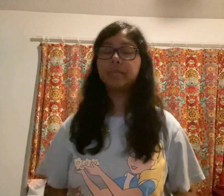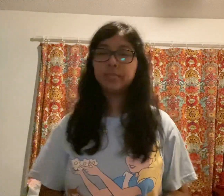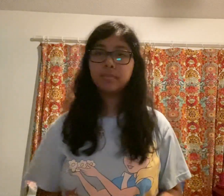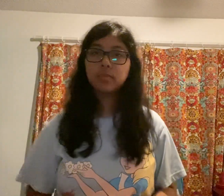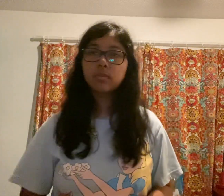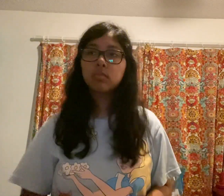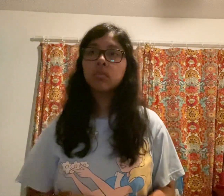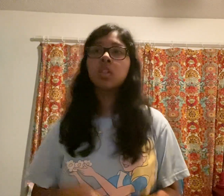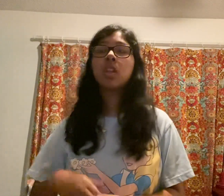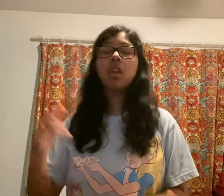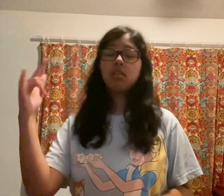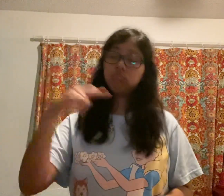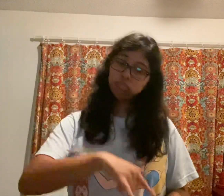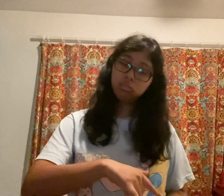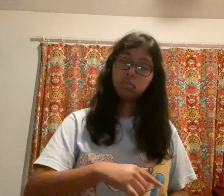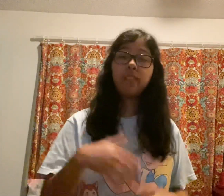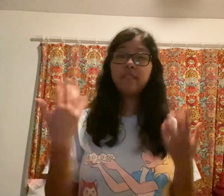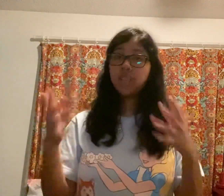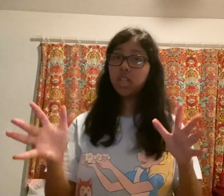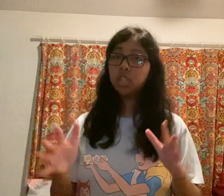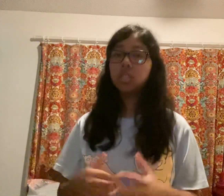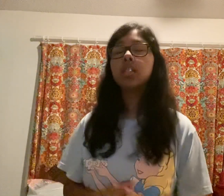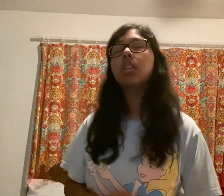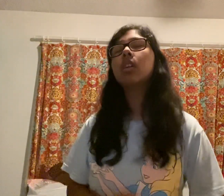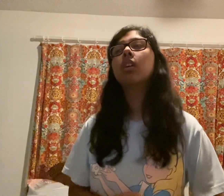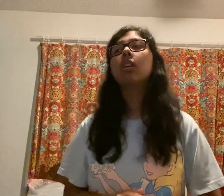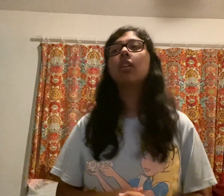deposit bags on a revolving storage area until passengers can retrieve them.